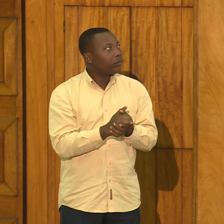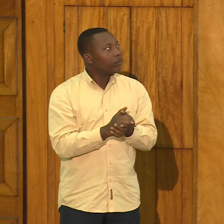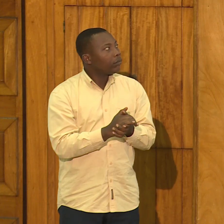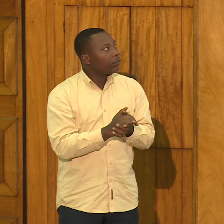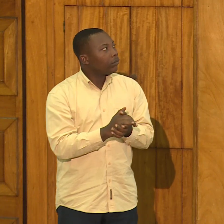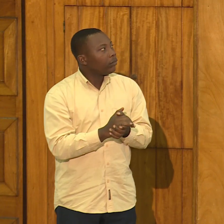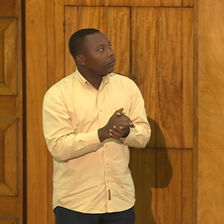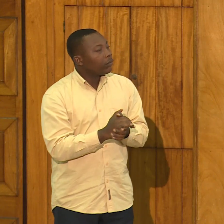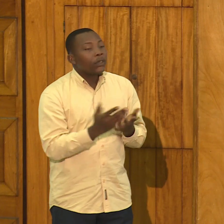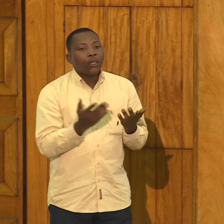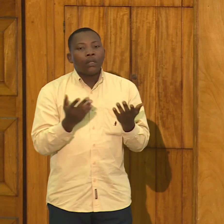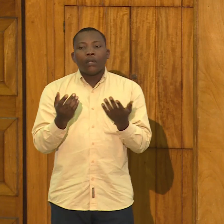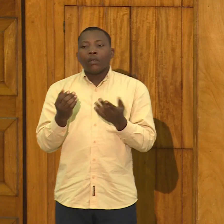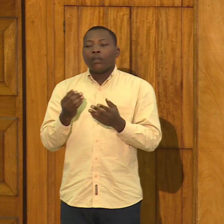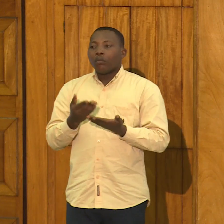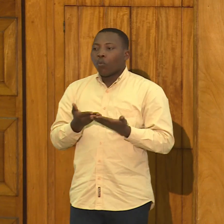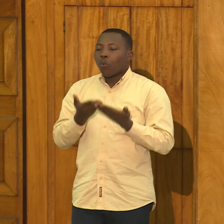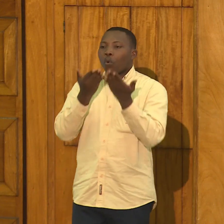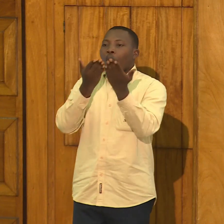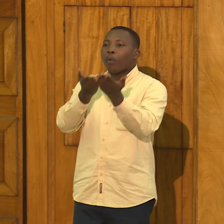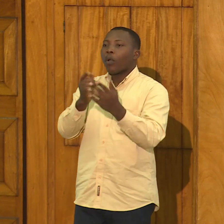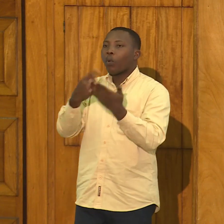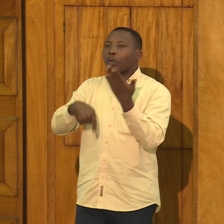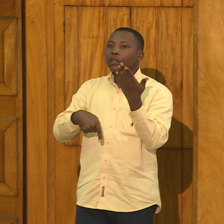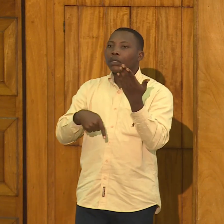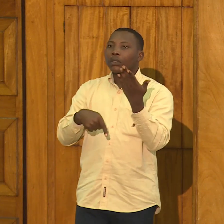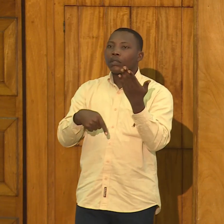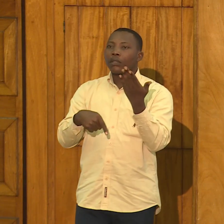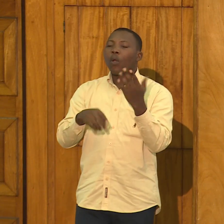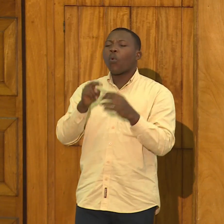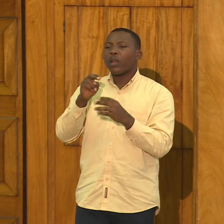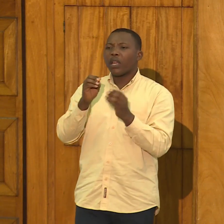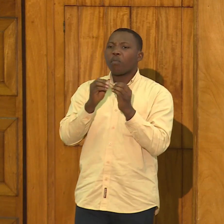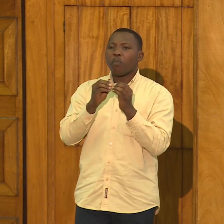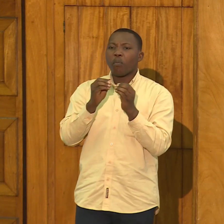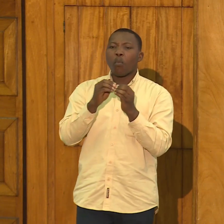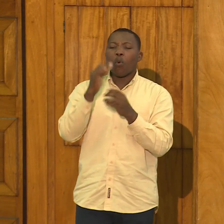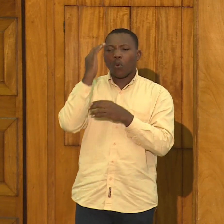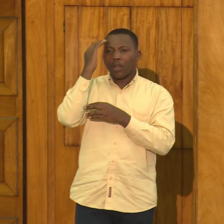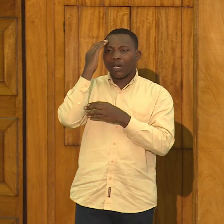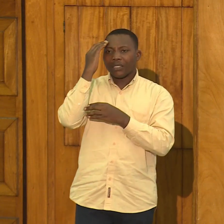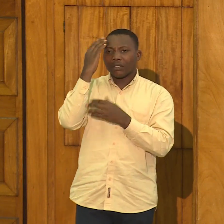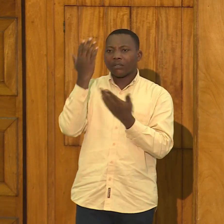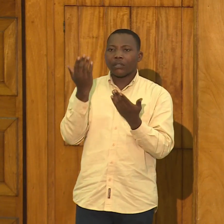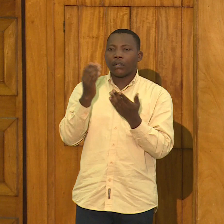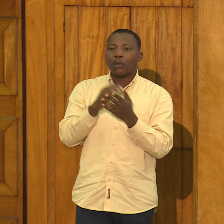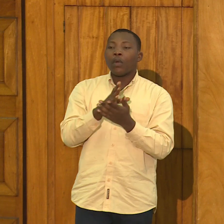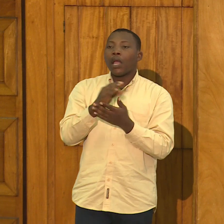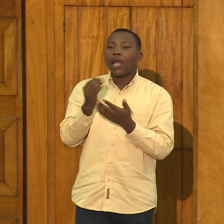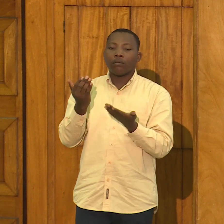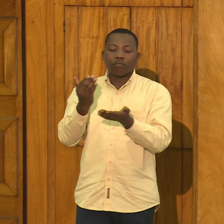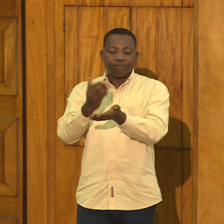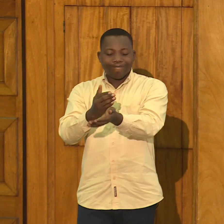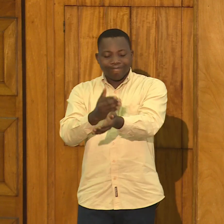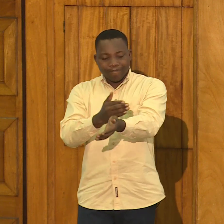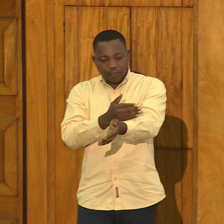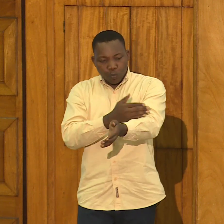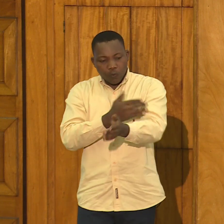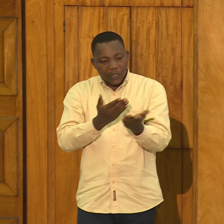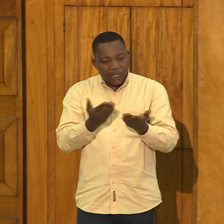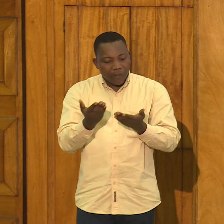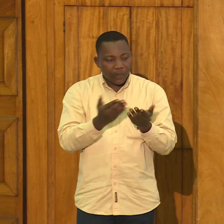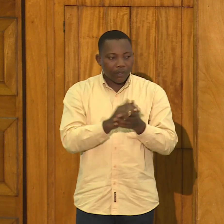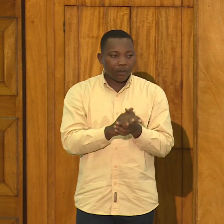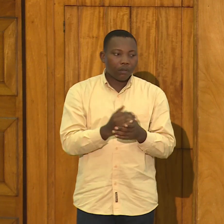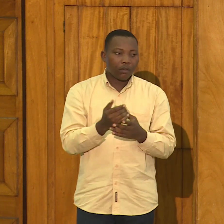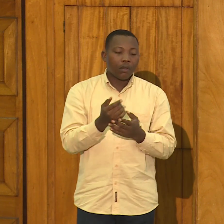what do we recommend? We need more enlightenment and improved service visibility. Now, I'm not